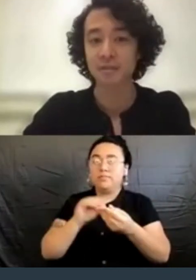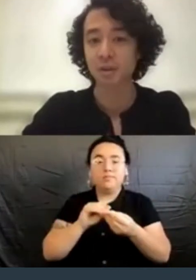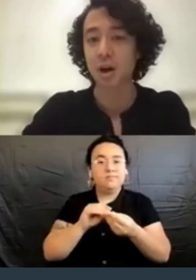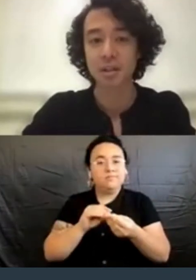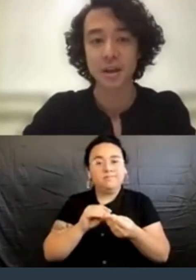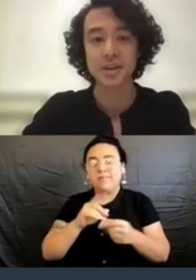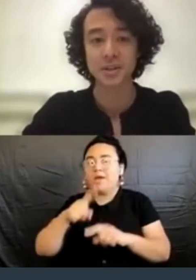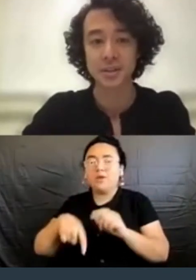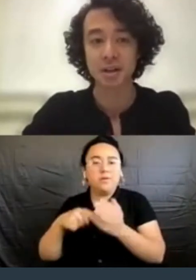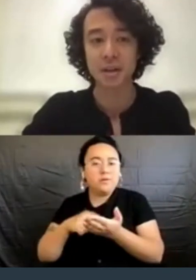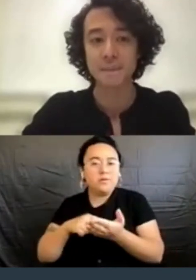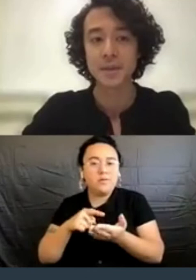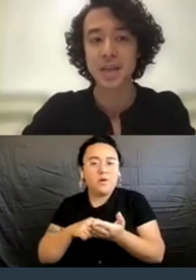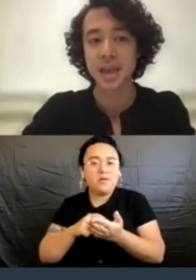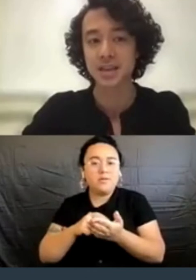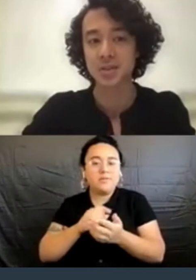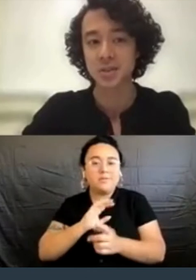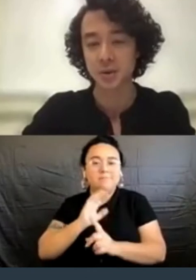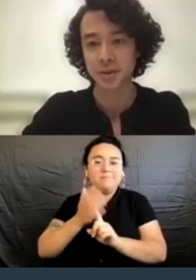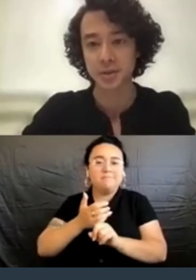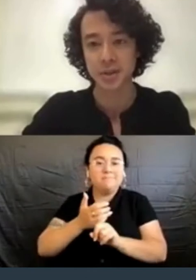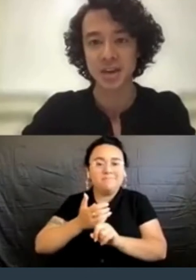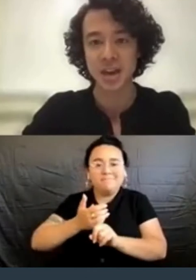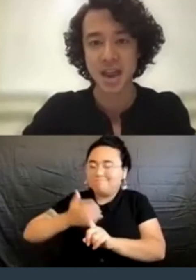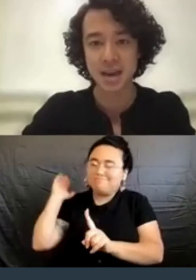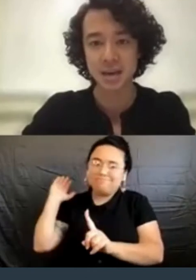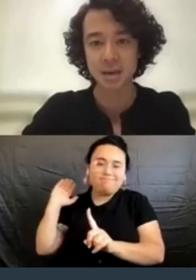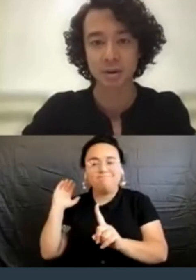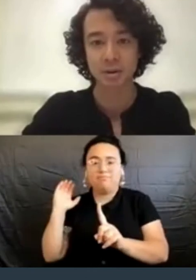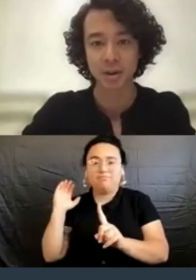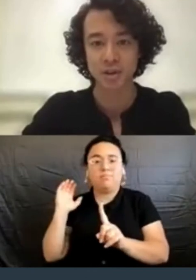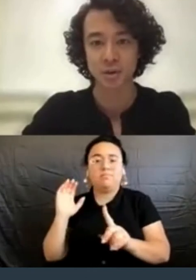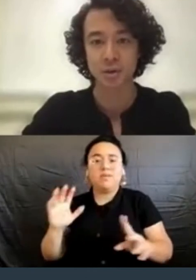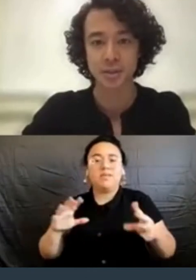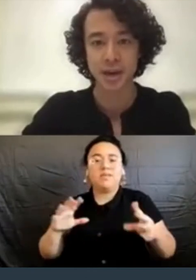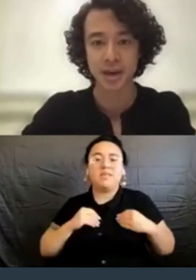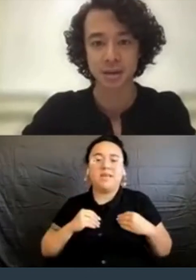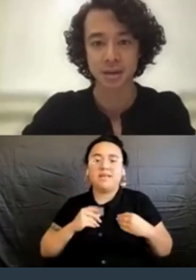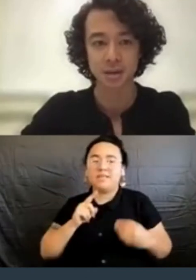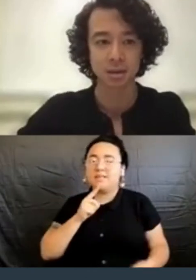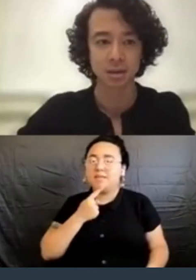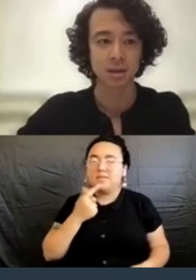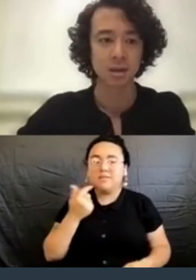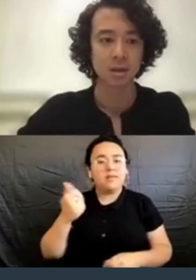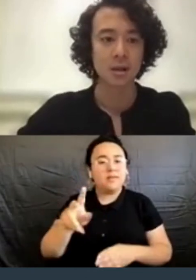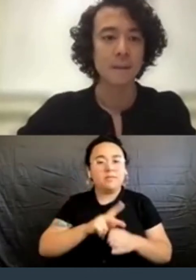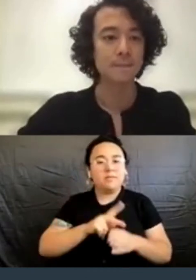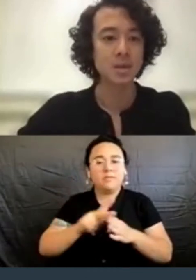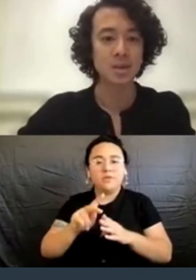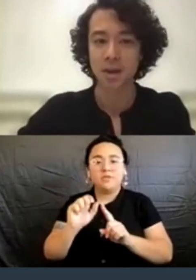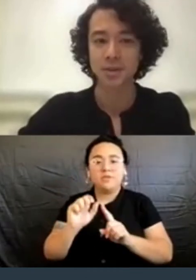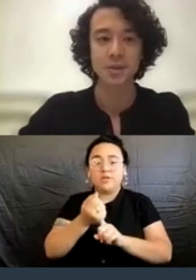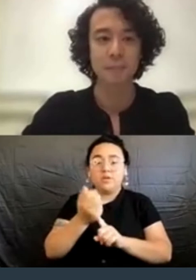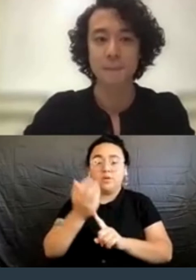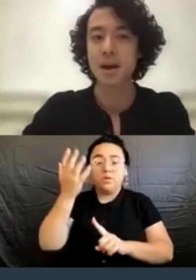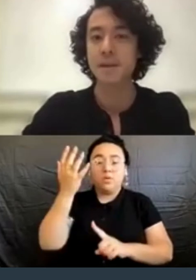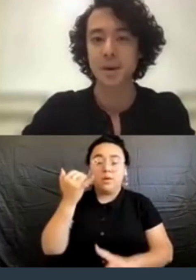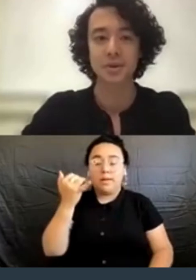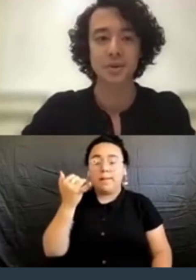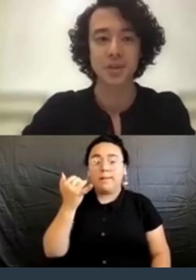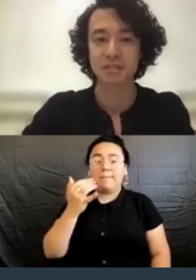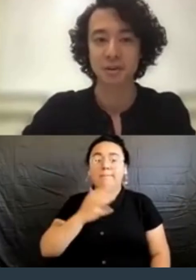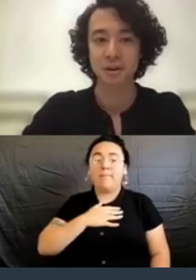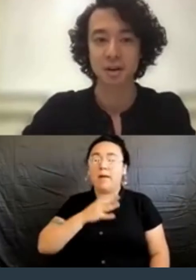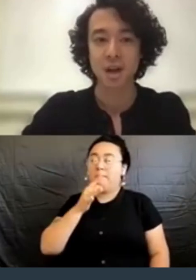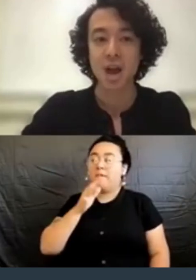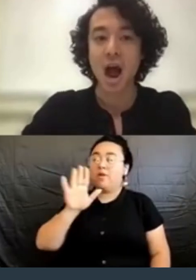be my full authentic self and be taken seriously in any professional setting. Because of my